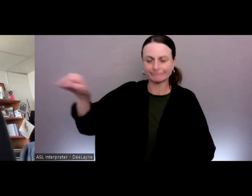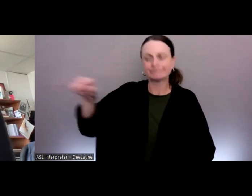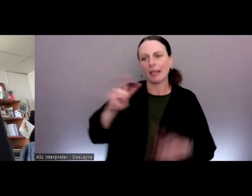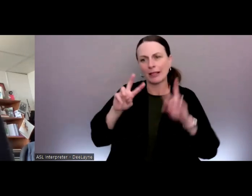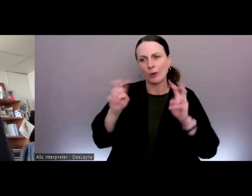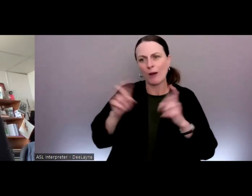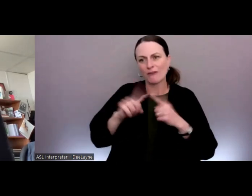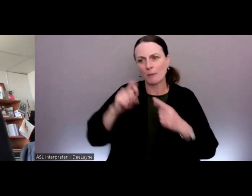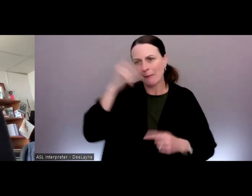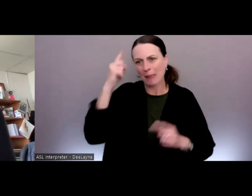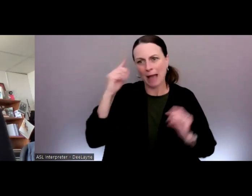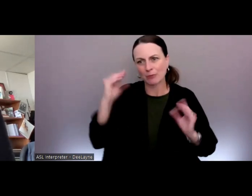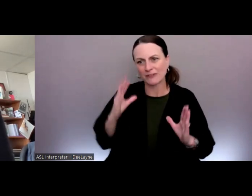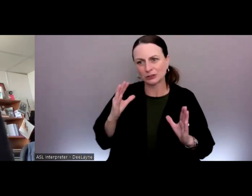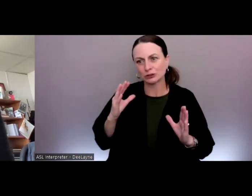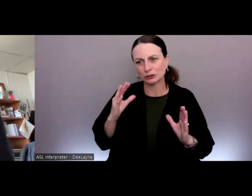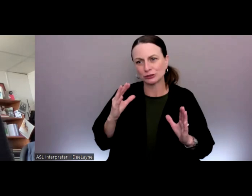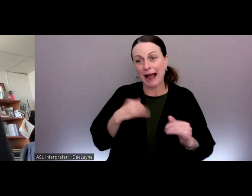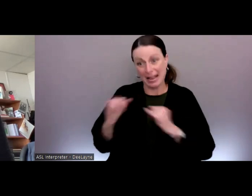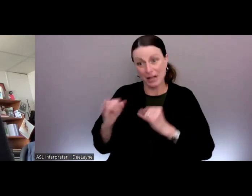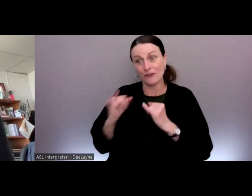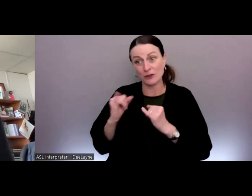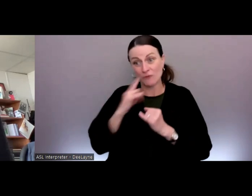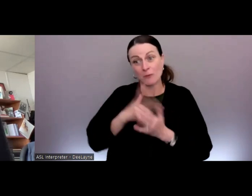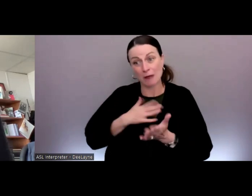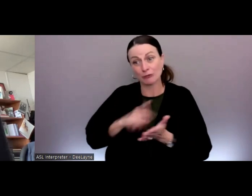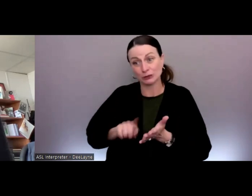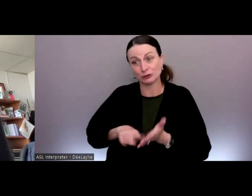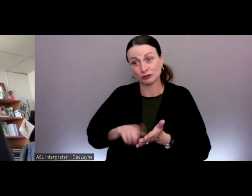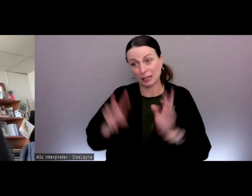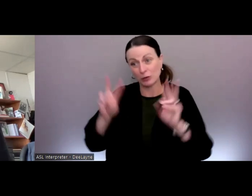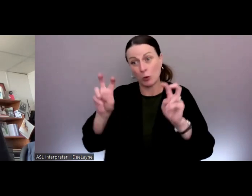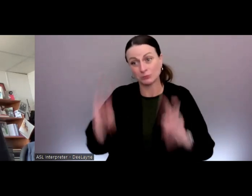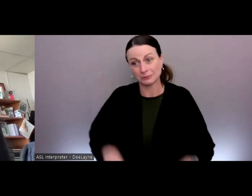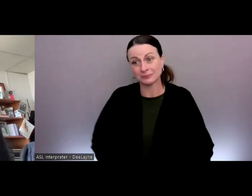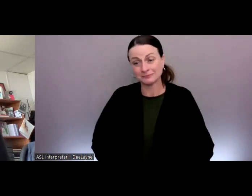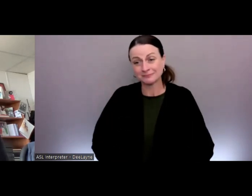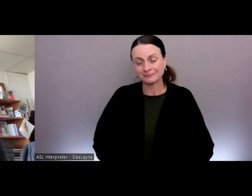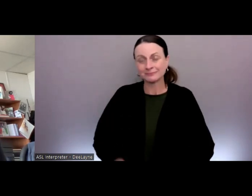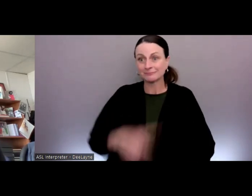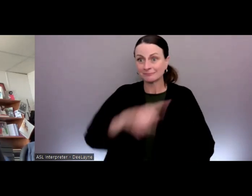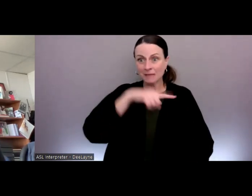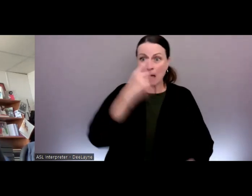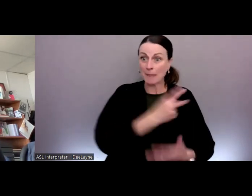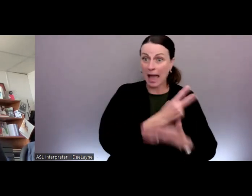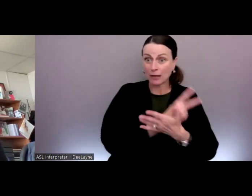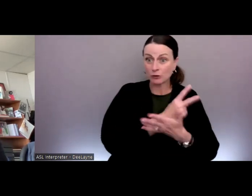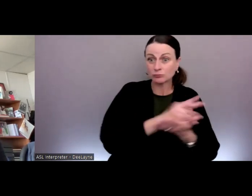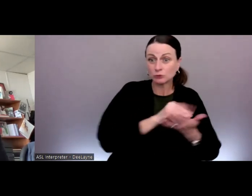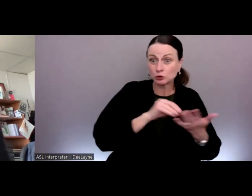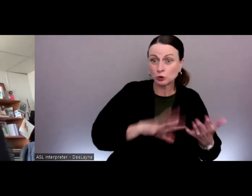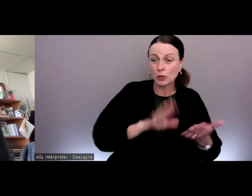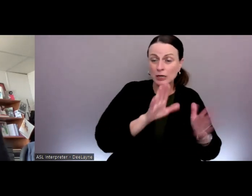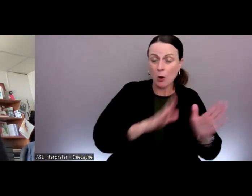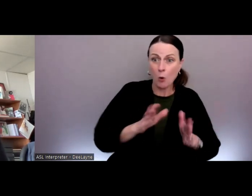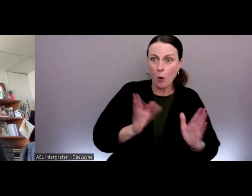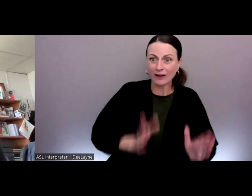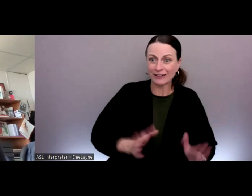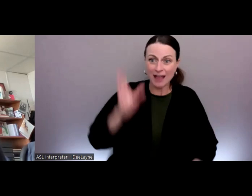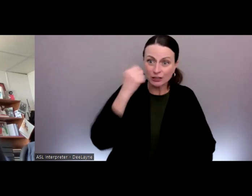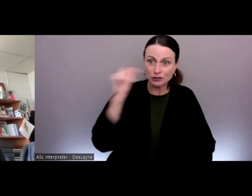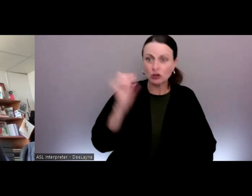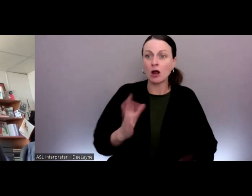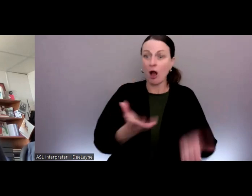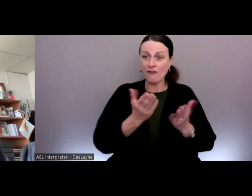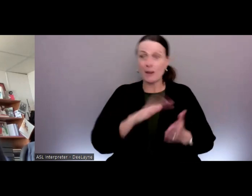Black professor that I interviewed for my research. A Black graduate student organizer offered me another quote. They